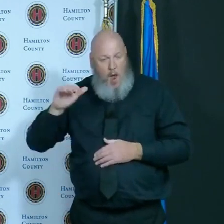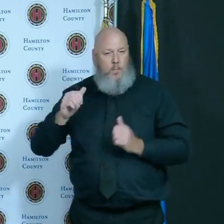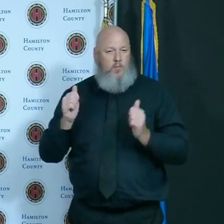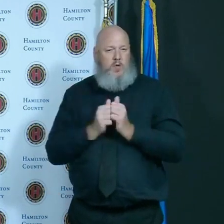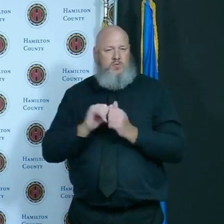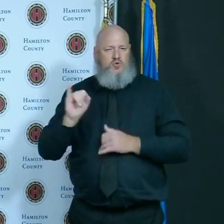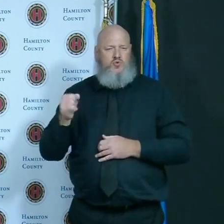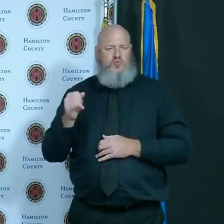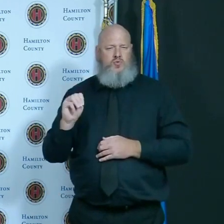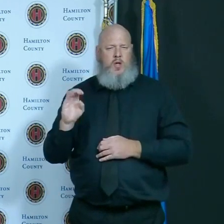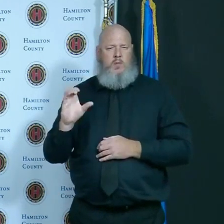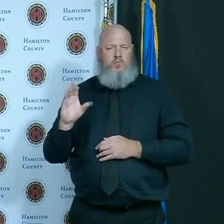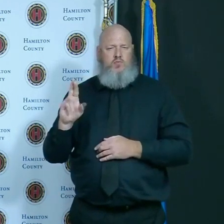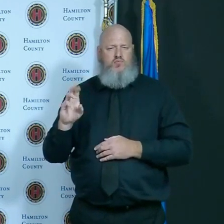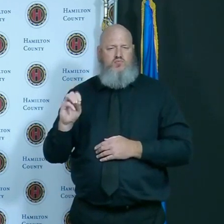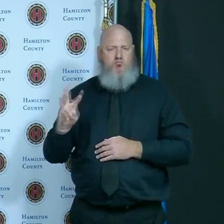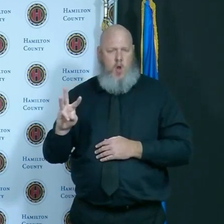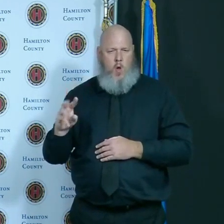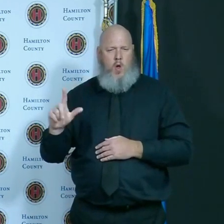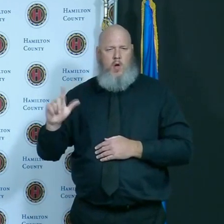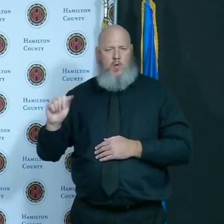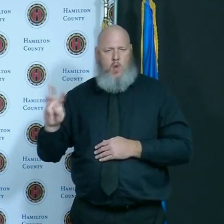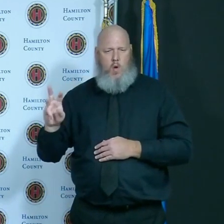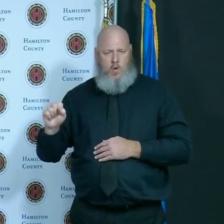until 1968,